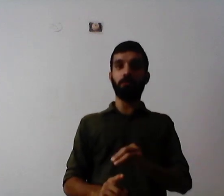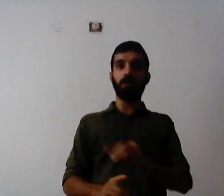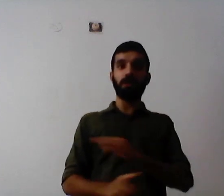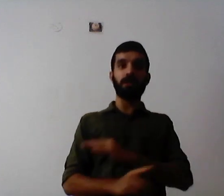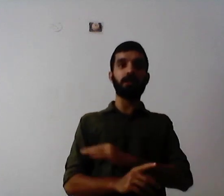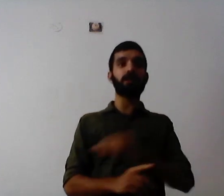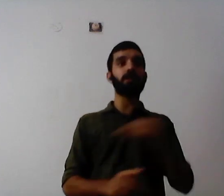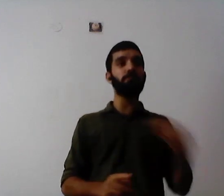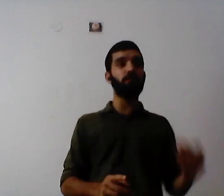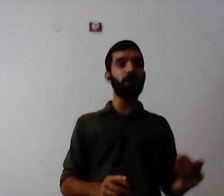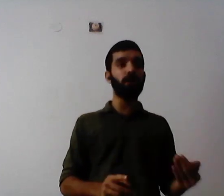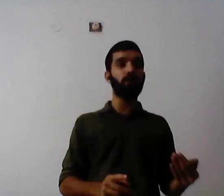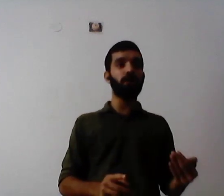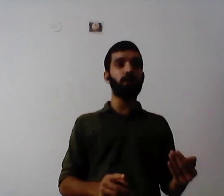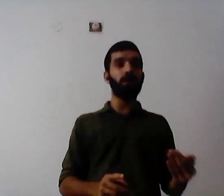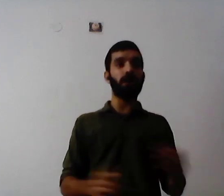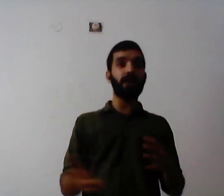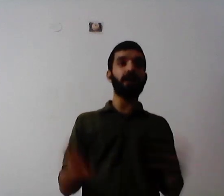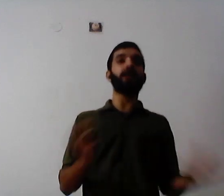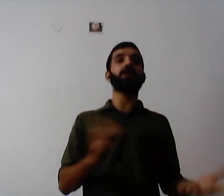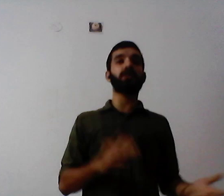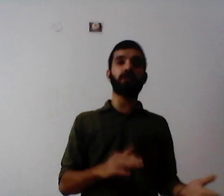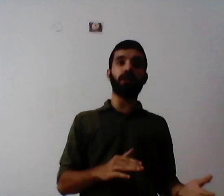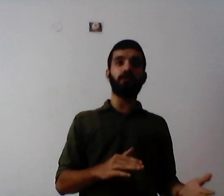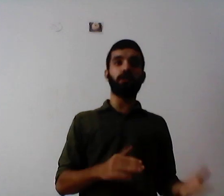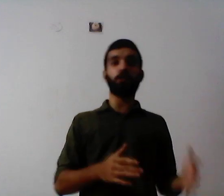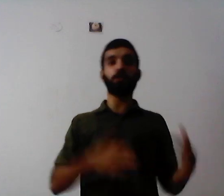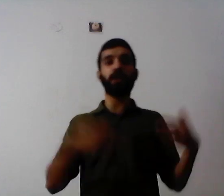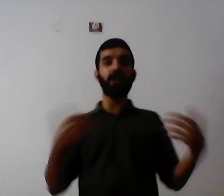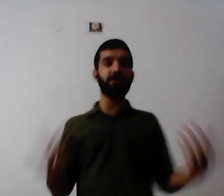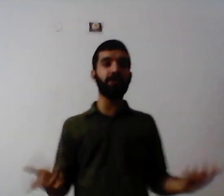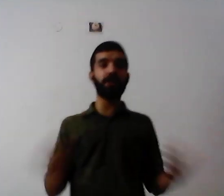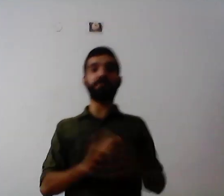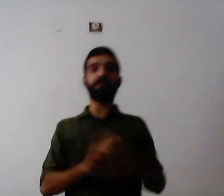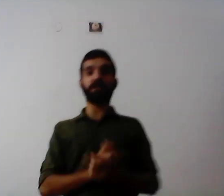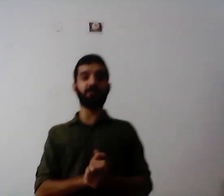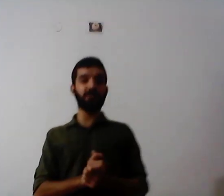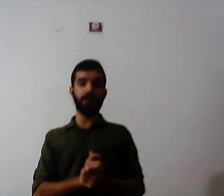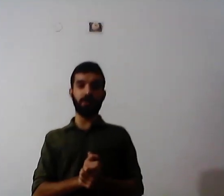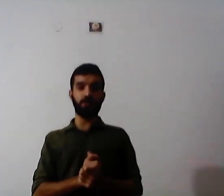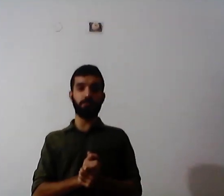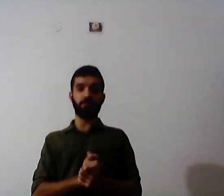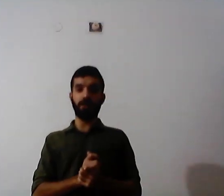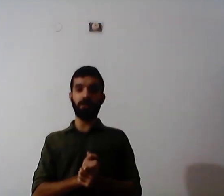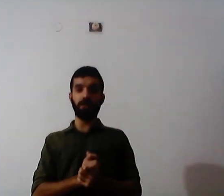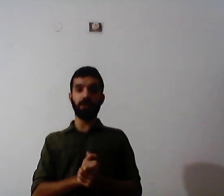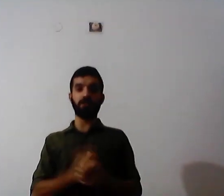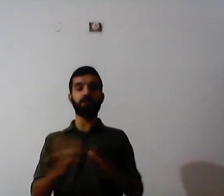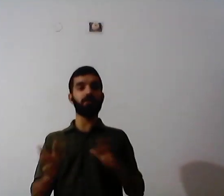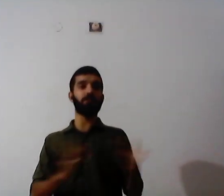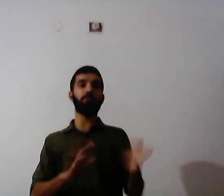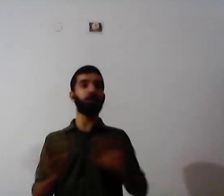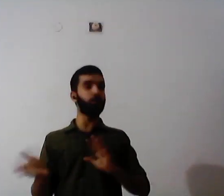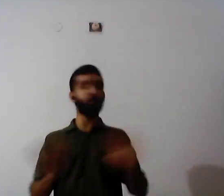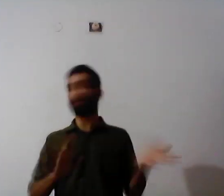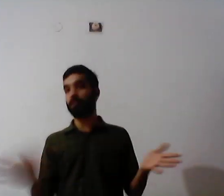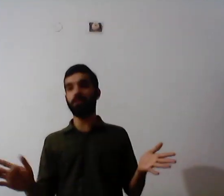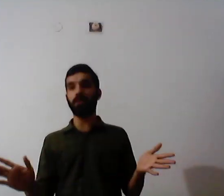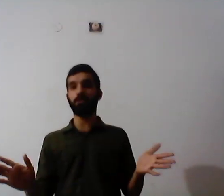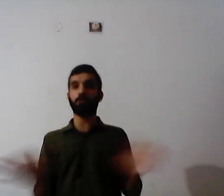the system will rearrange itself to nullify the effects of the change, right? The system will do something so